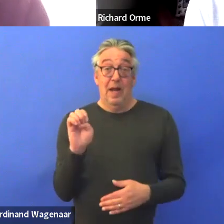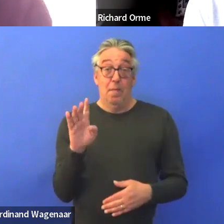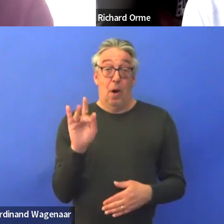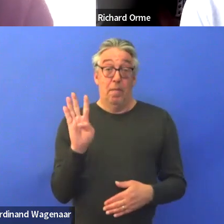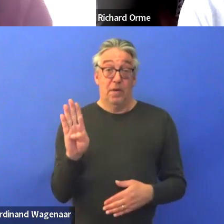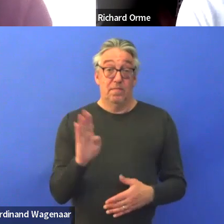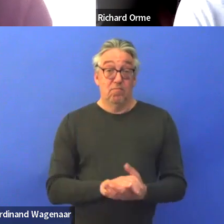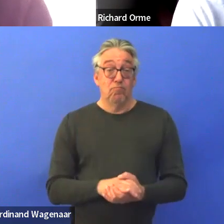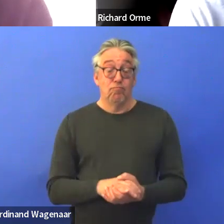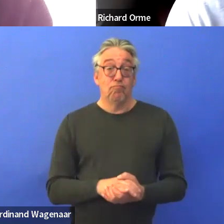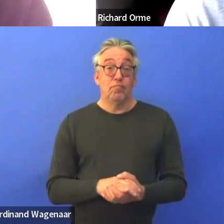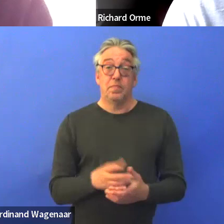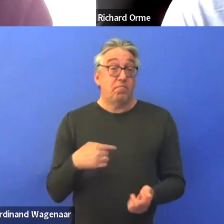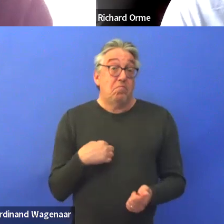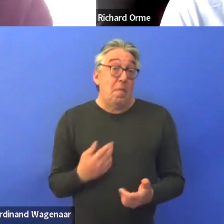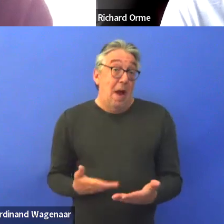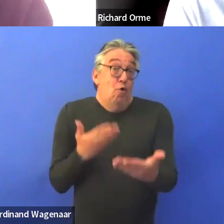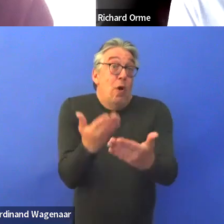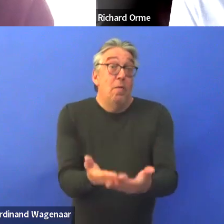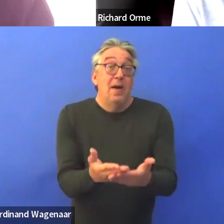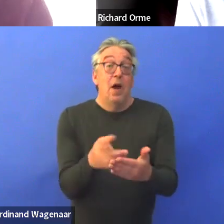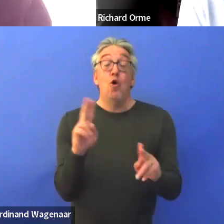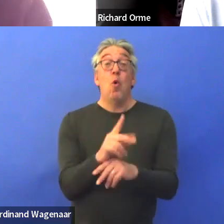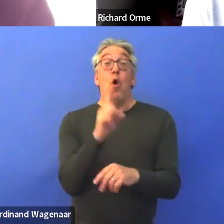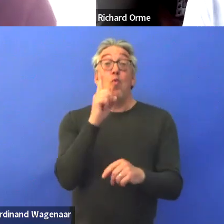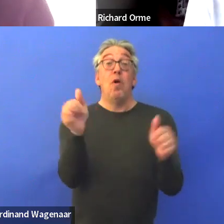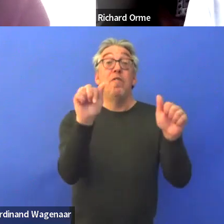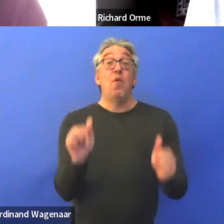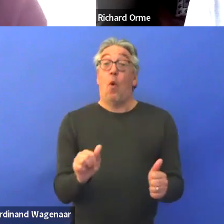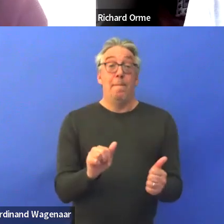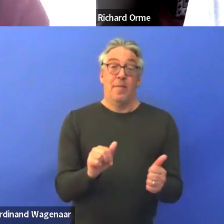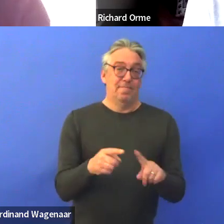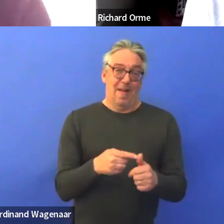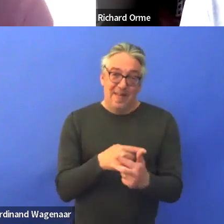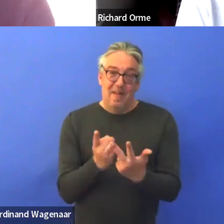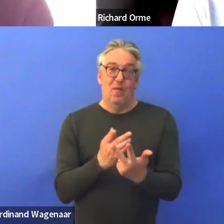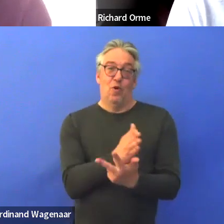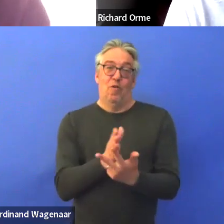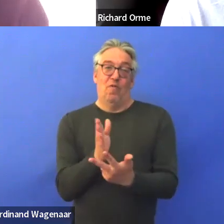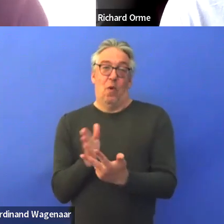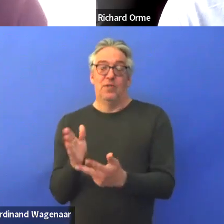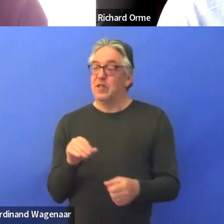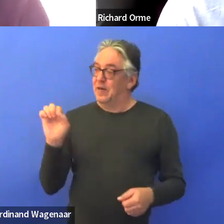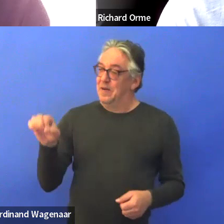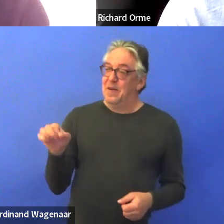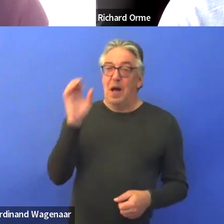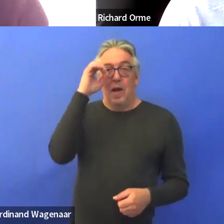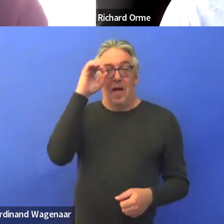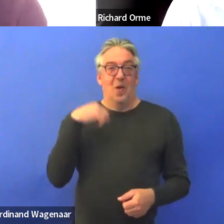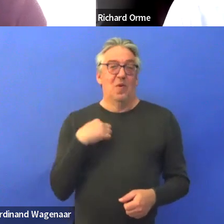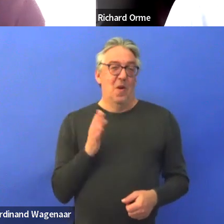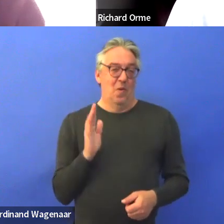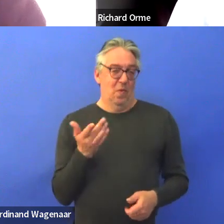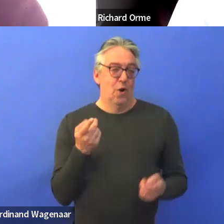than one format is what I would say. Exactly. This is what we will try also in EDF, to provide our reports not only